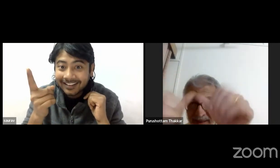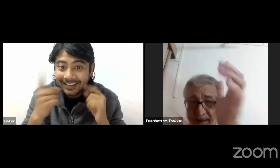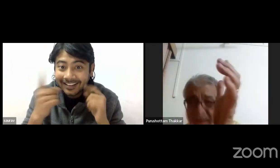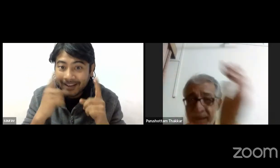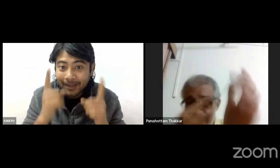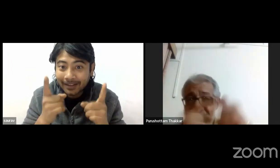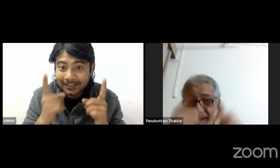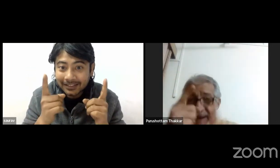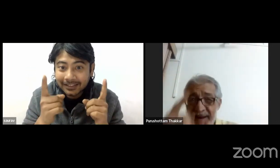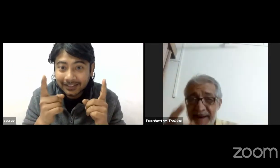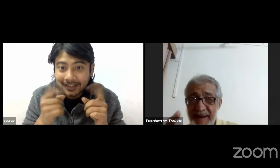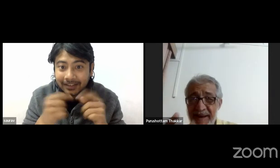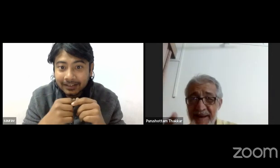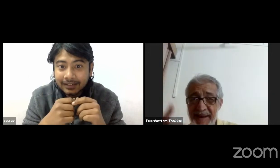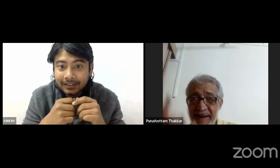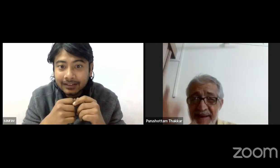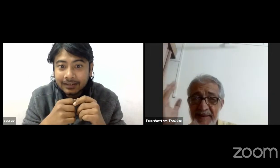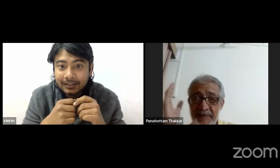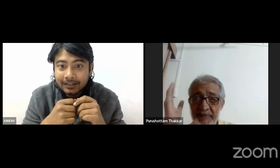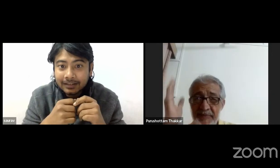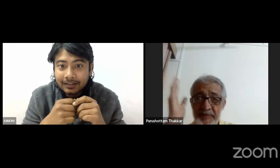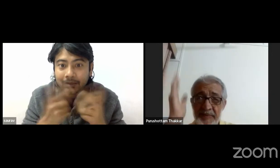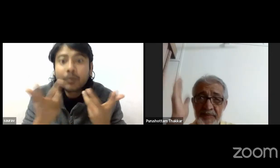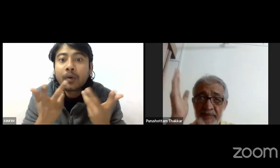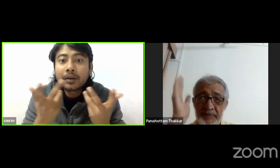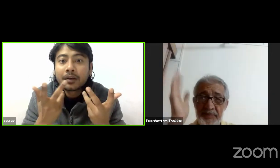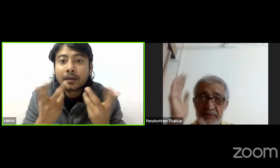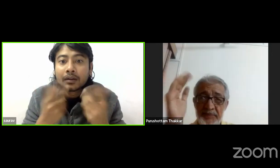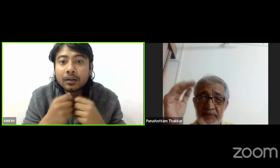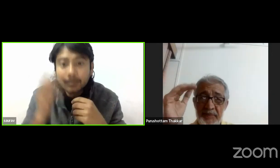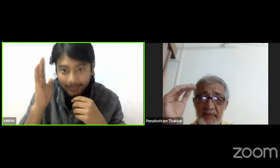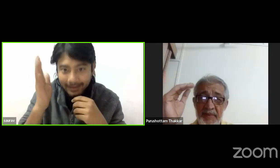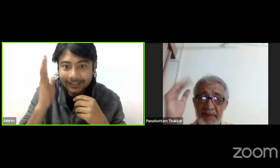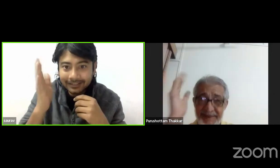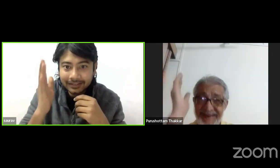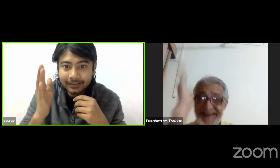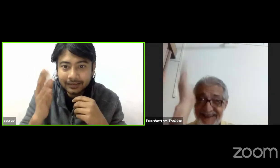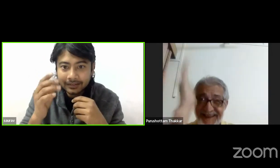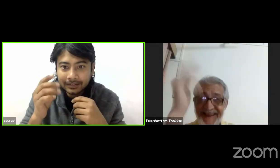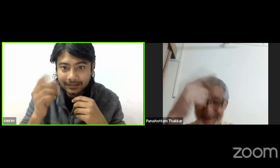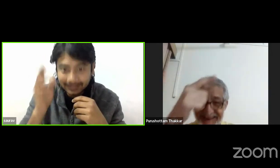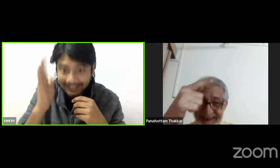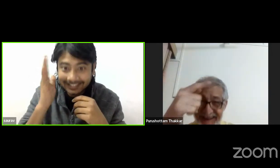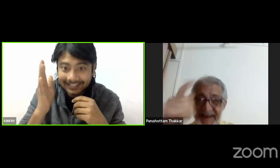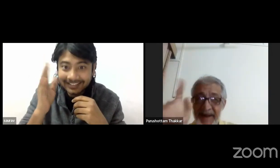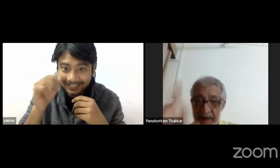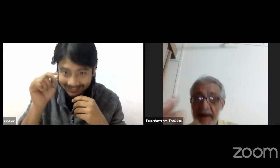Yes. Mataji, yeah. What? Lecture. Lecture.